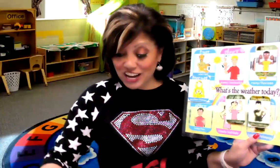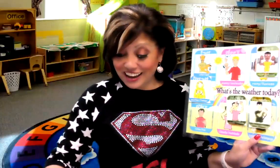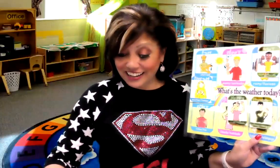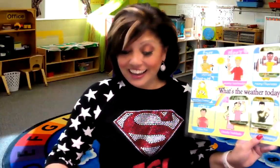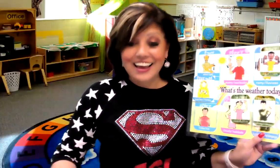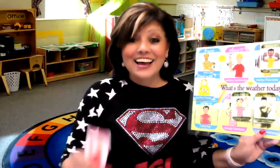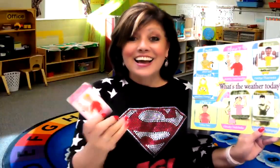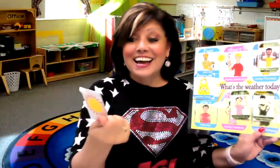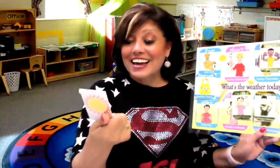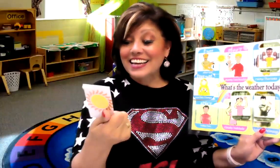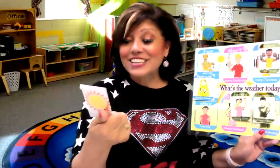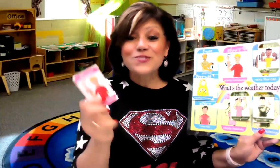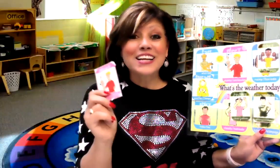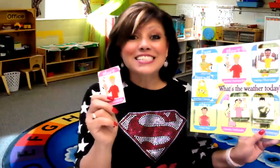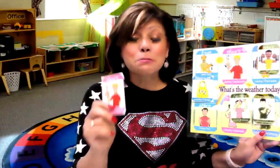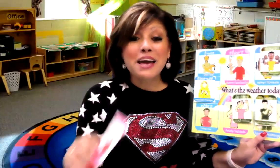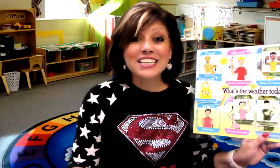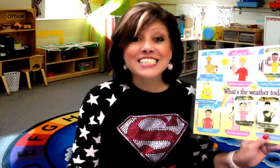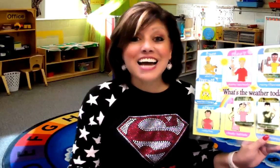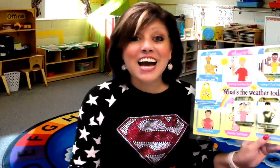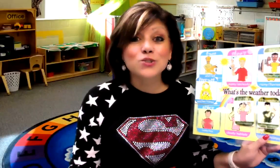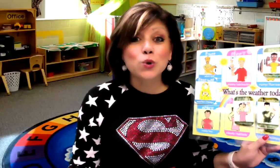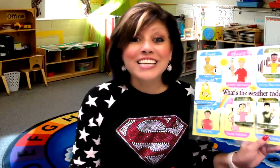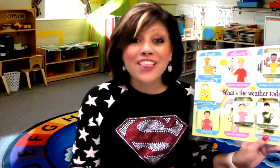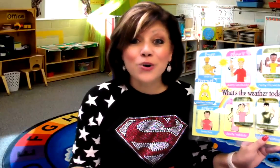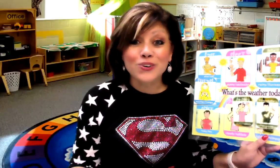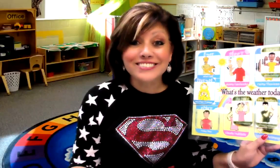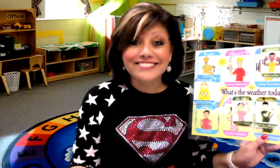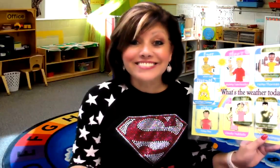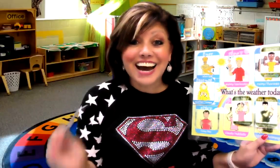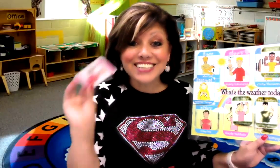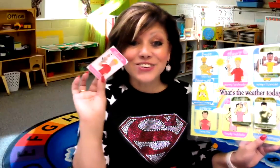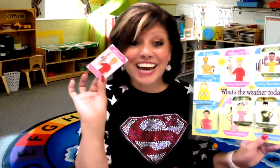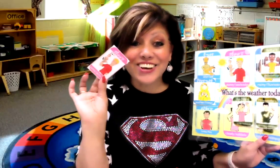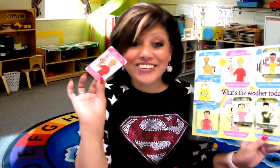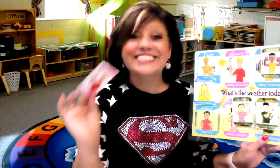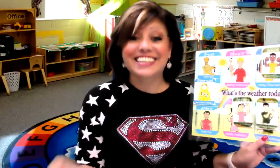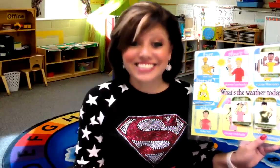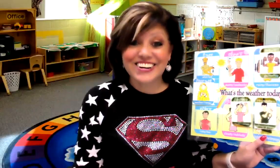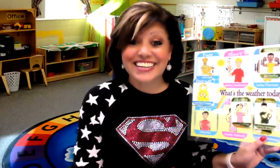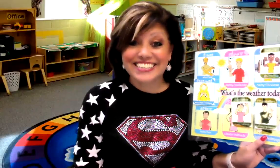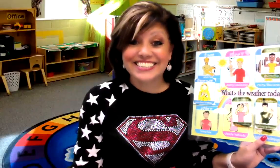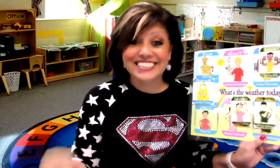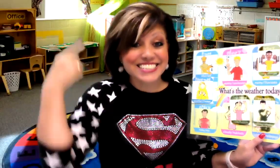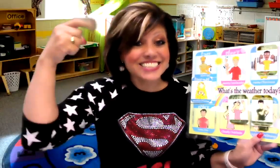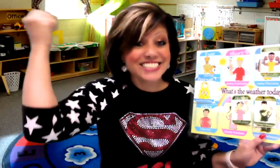Sunshine. Guess what? In Spanish is asoleado. Asoleado. That's right.